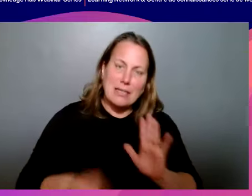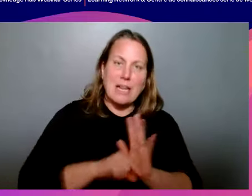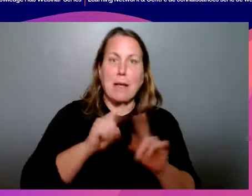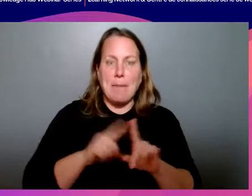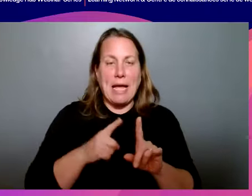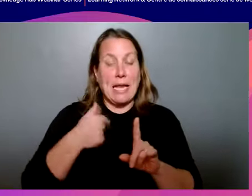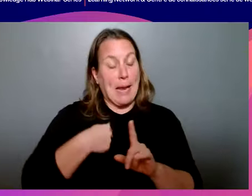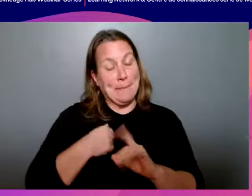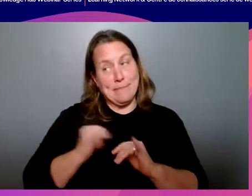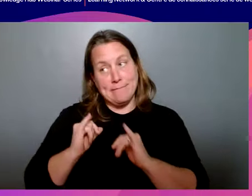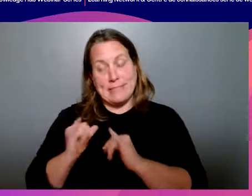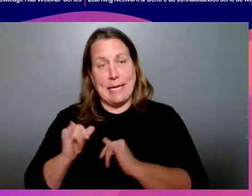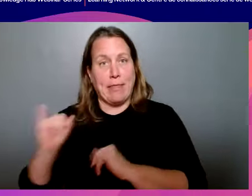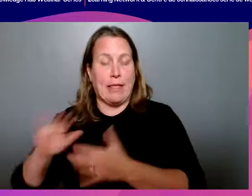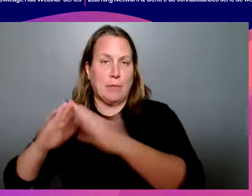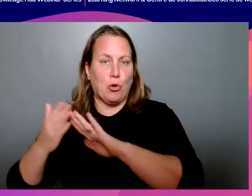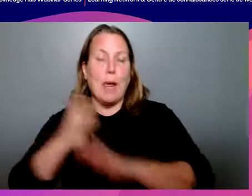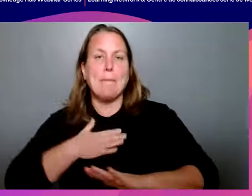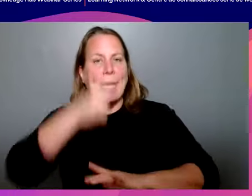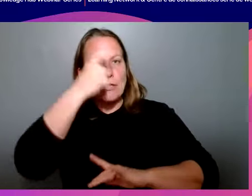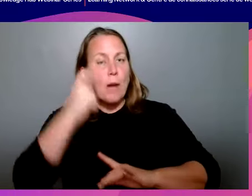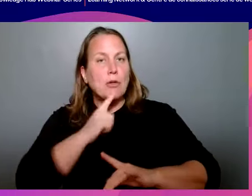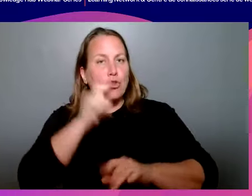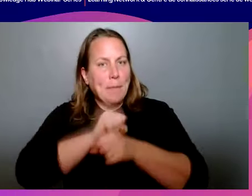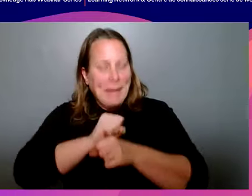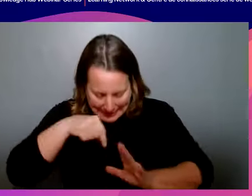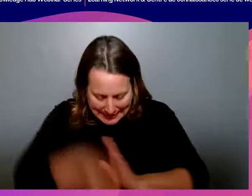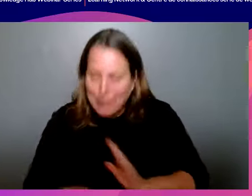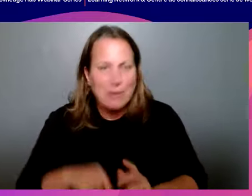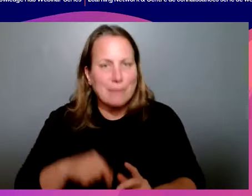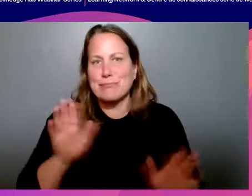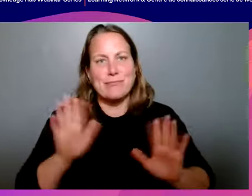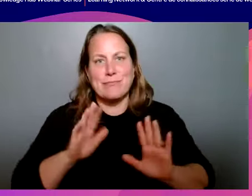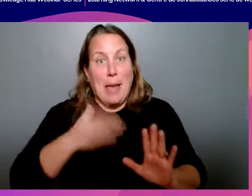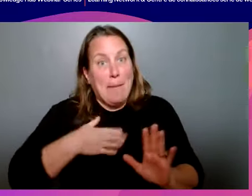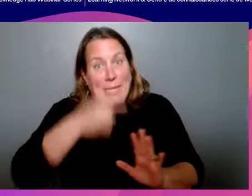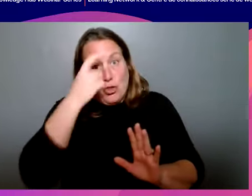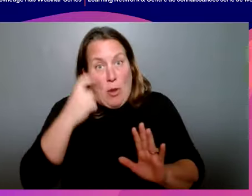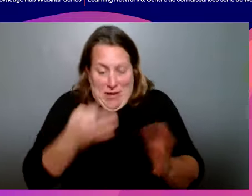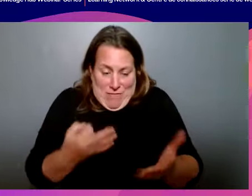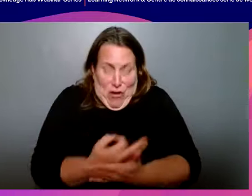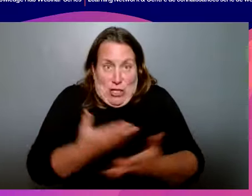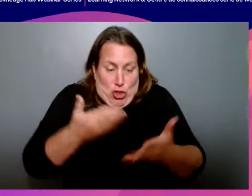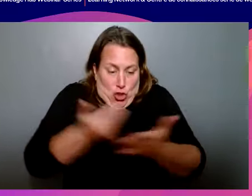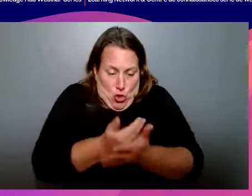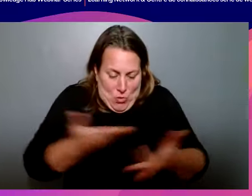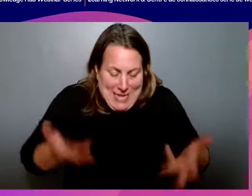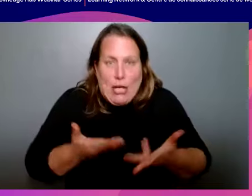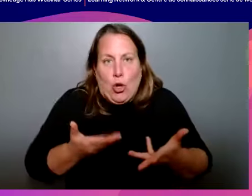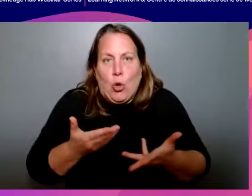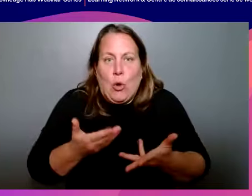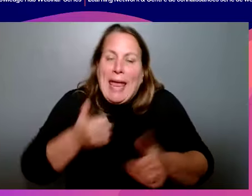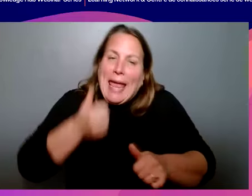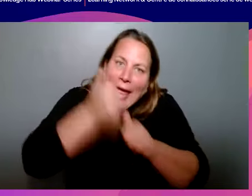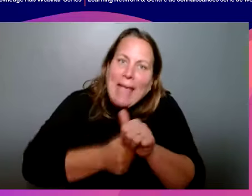plus individuals, my trauma isn't buried deep. It's right at the surface right now. Each new encounter